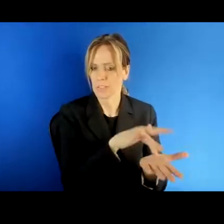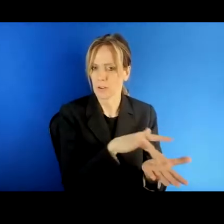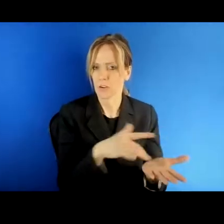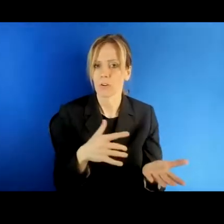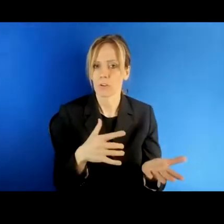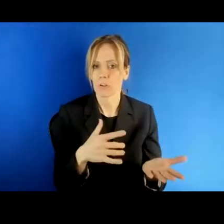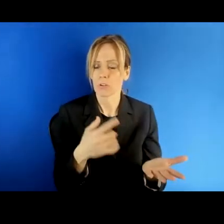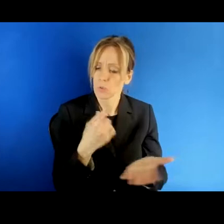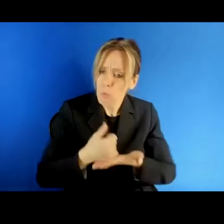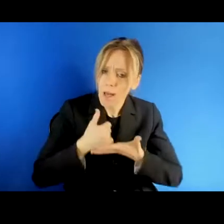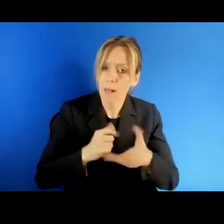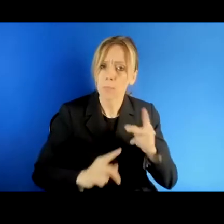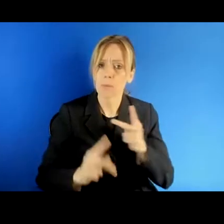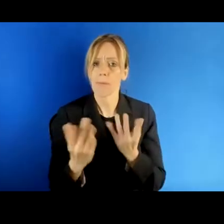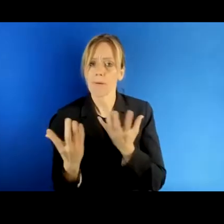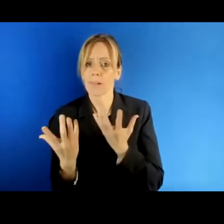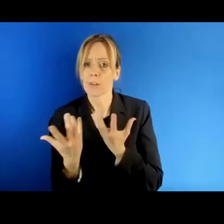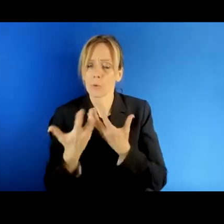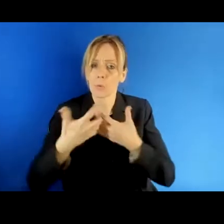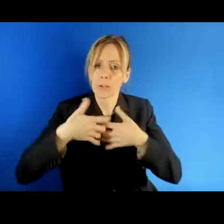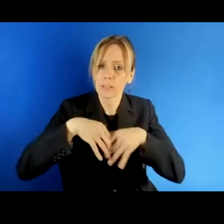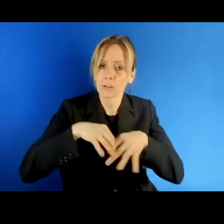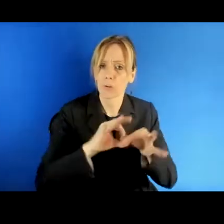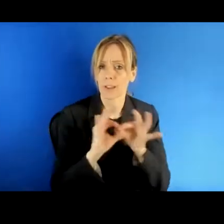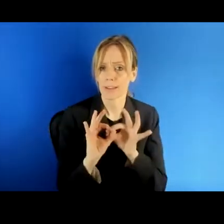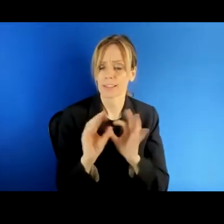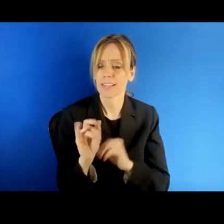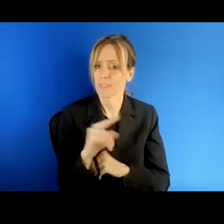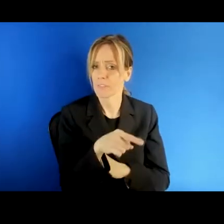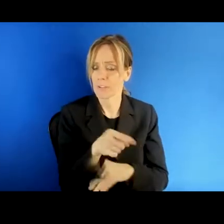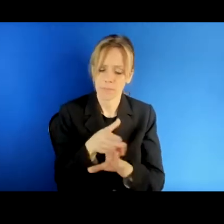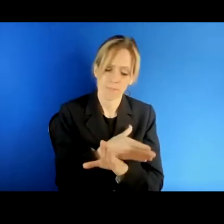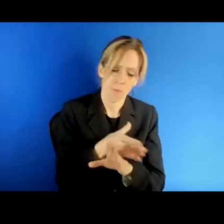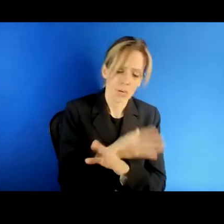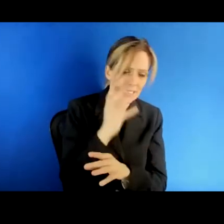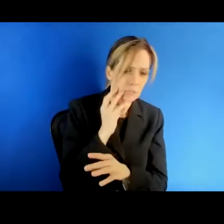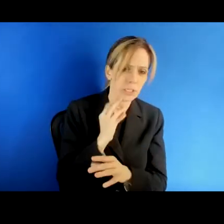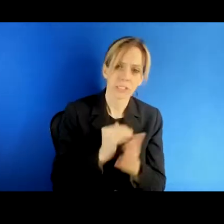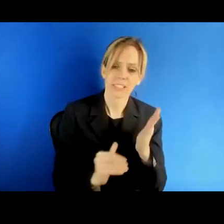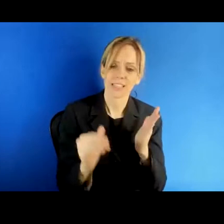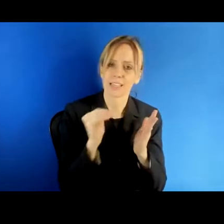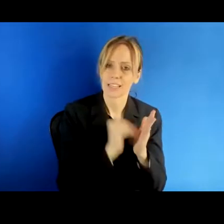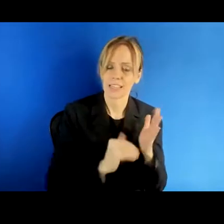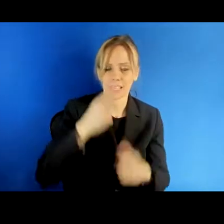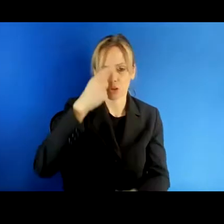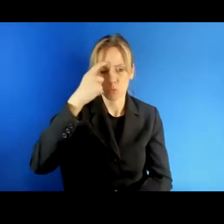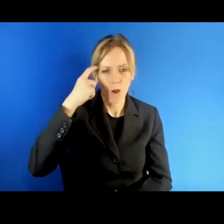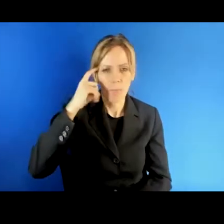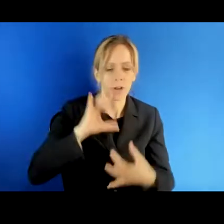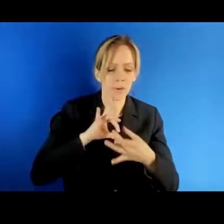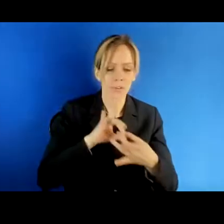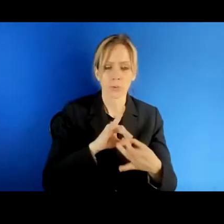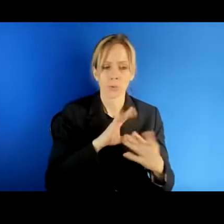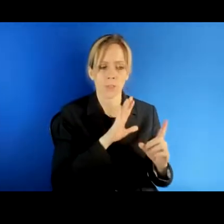people reintegrate when they have experienced chronic traumas around their disability